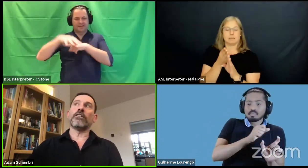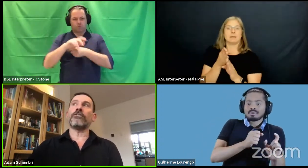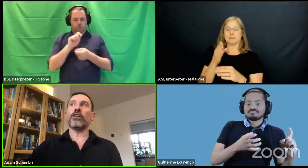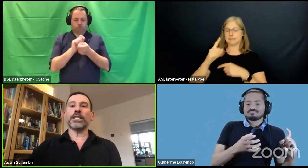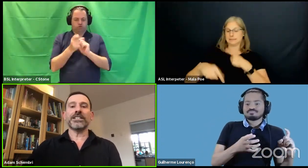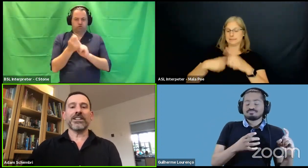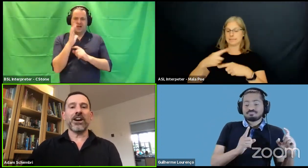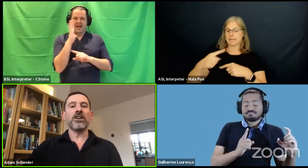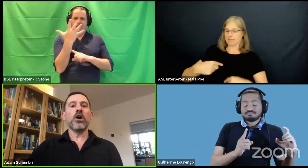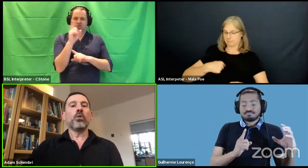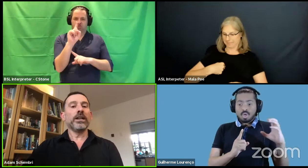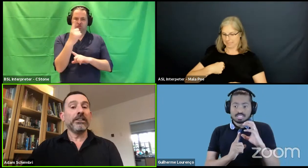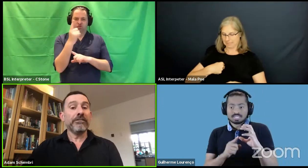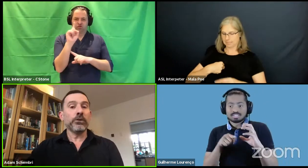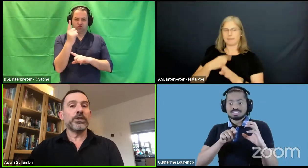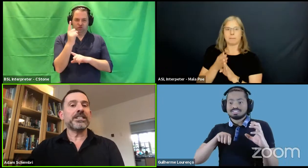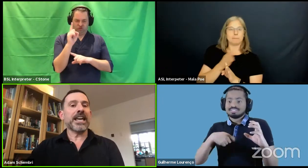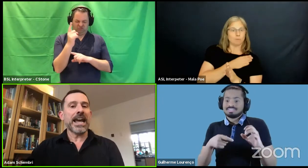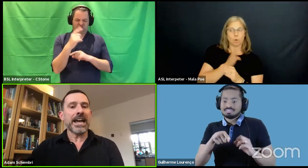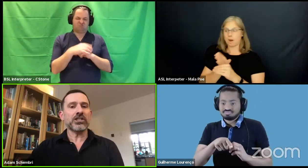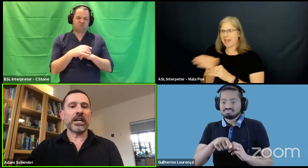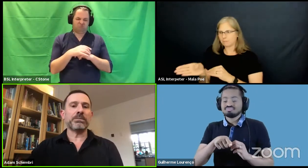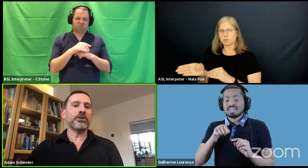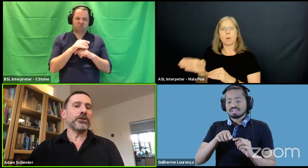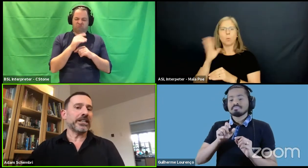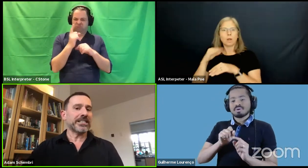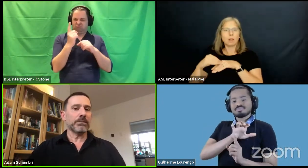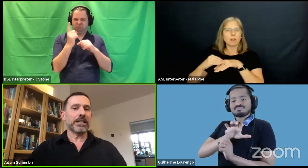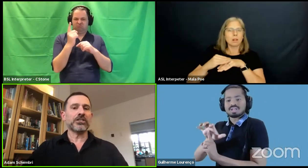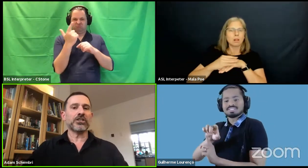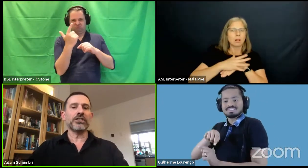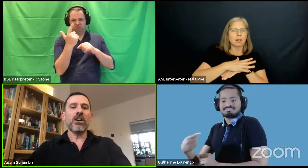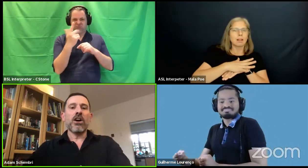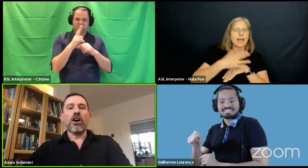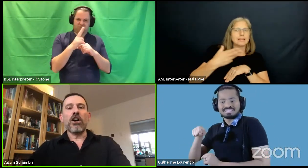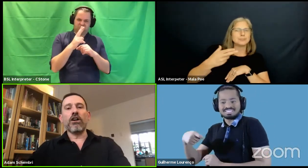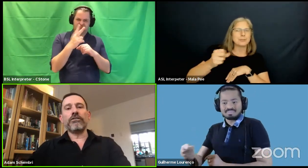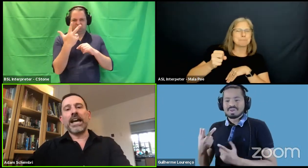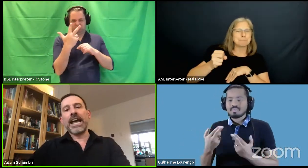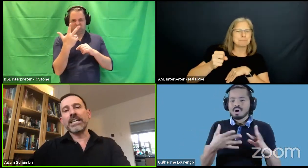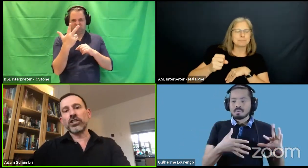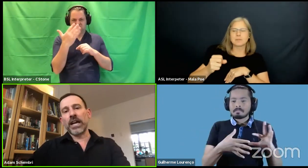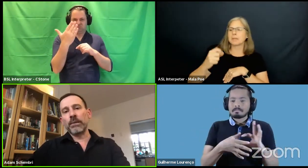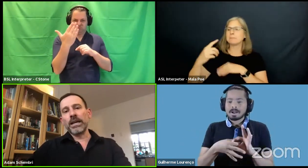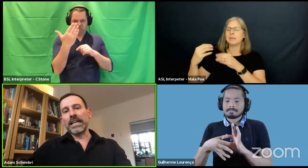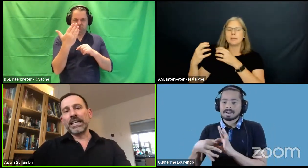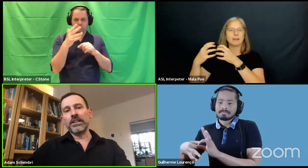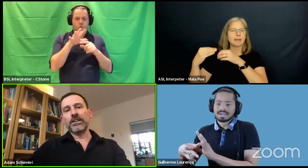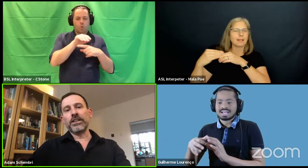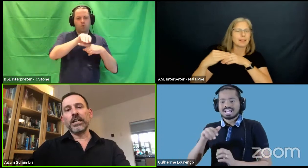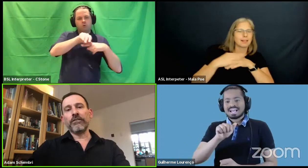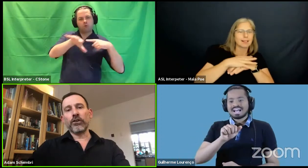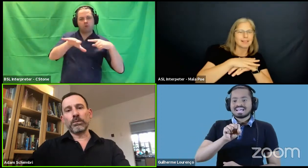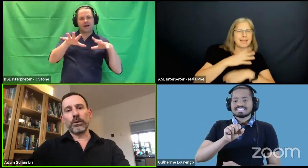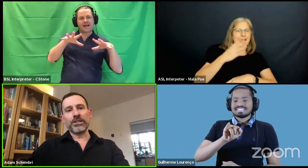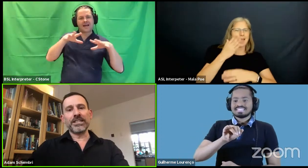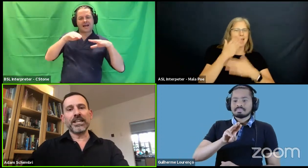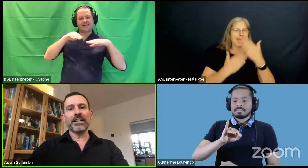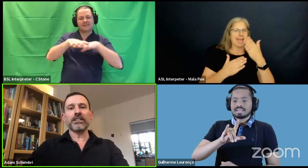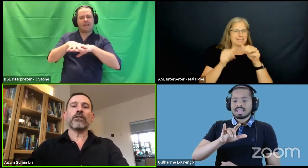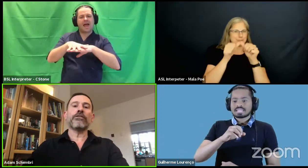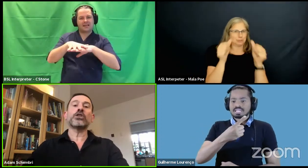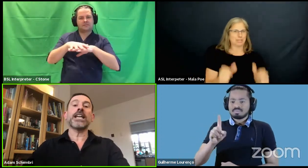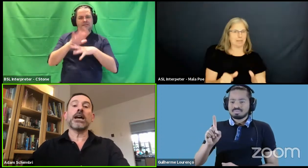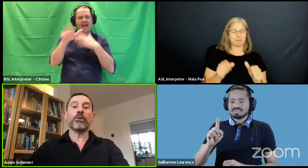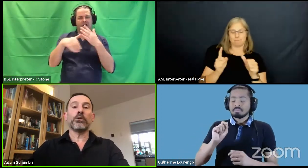or following sign will influence the hand shape. So you get assimilation of hand shape in the first person